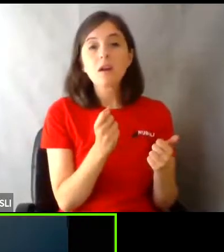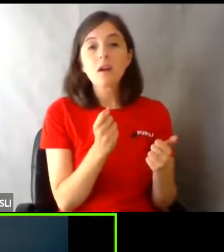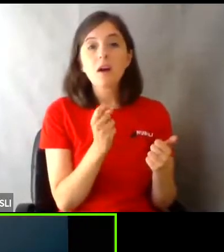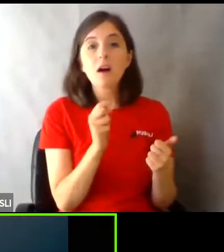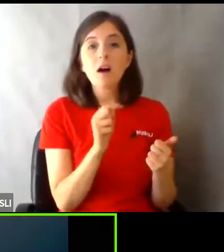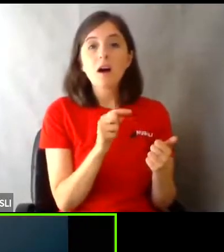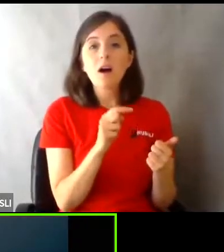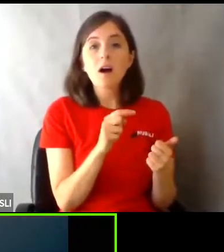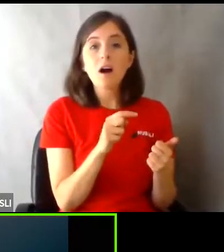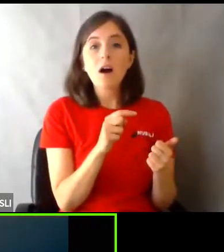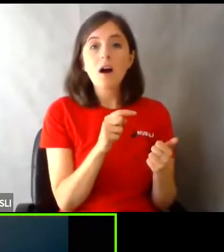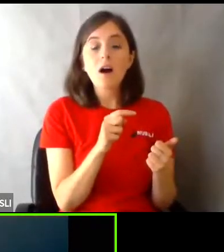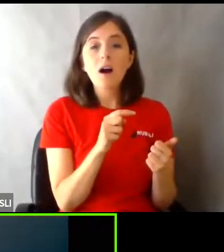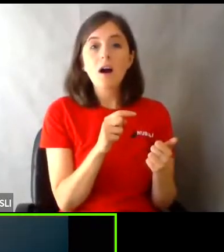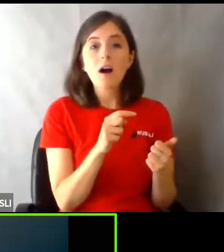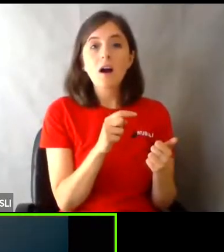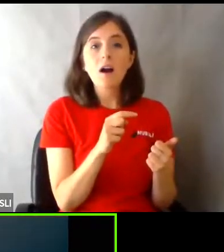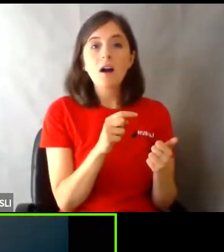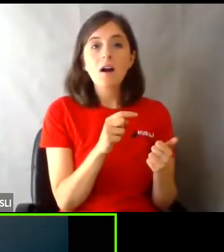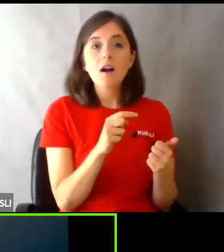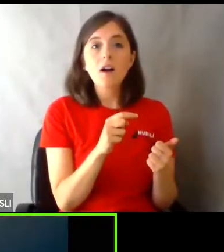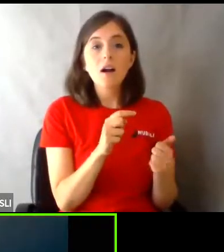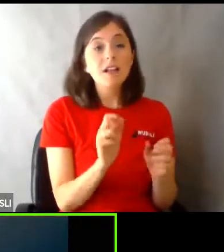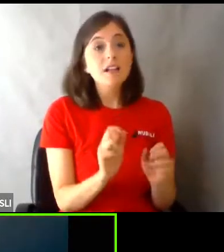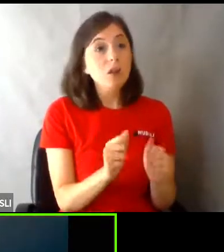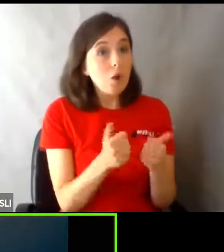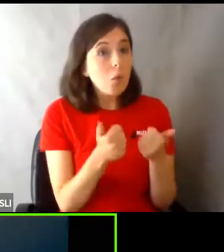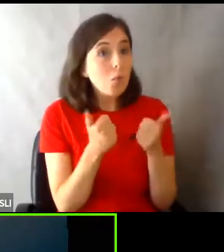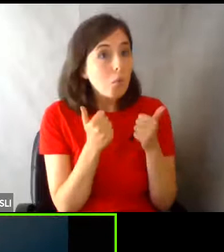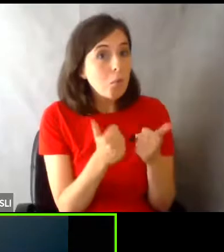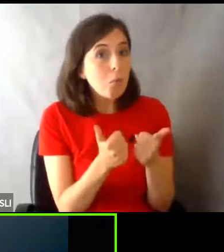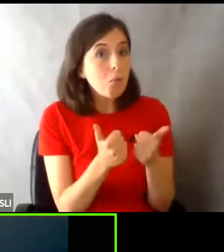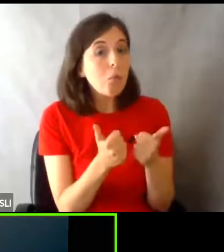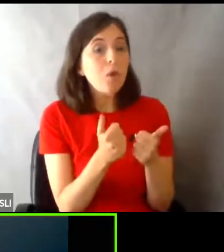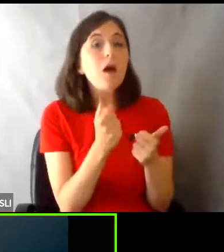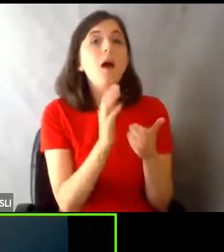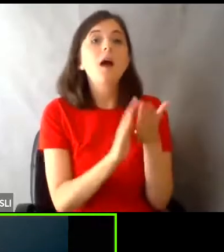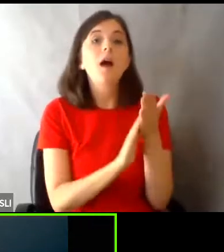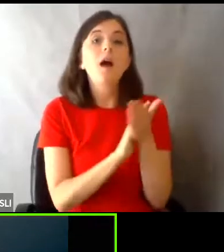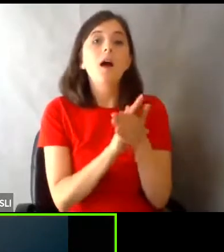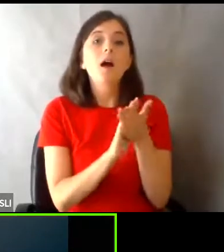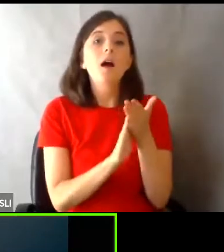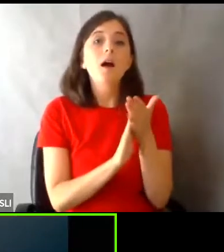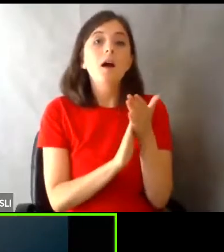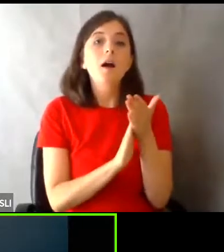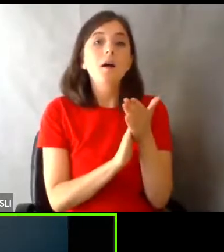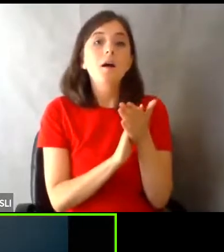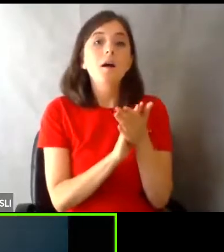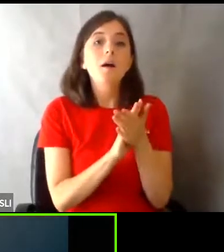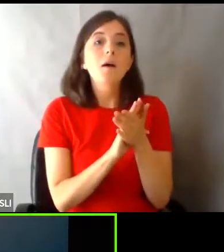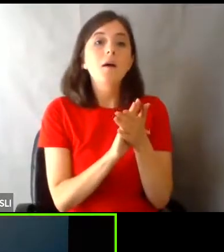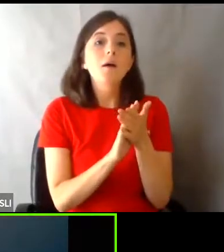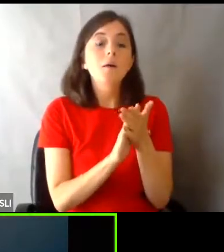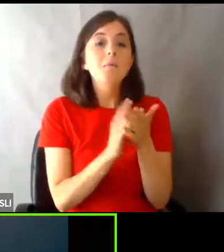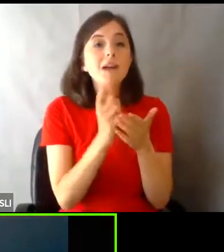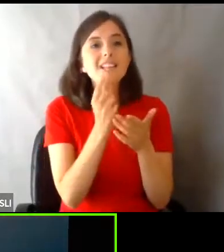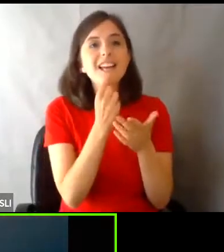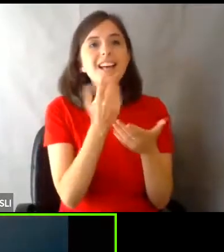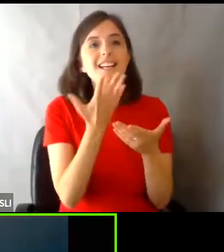is obviously one that's basic, but also one that can take into account individual